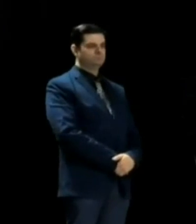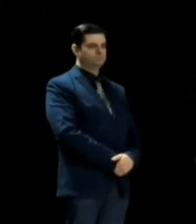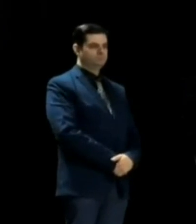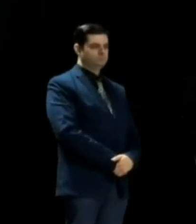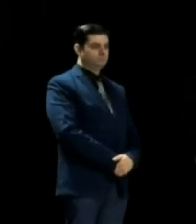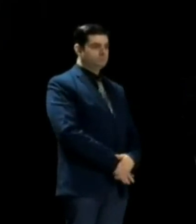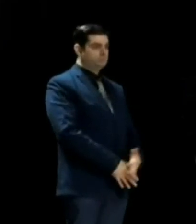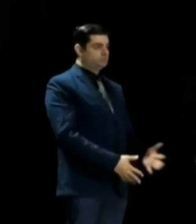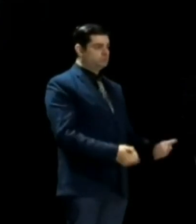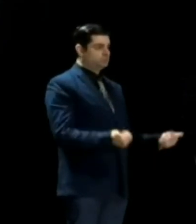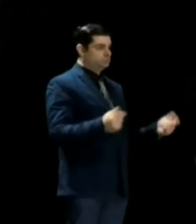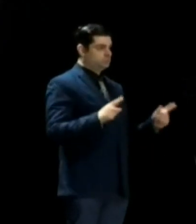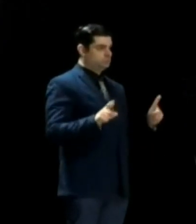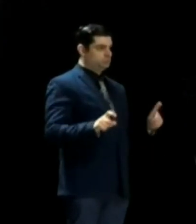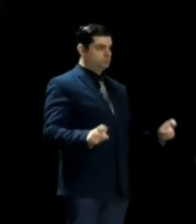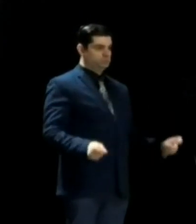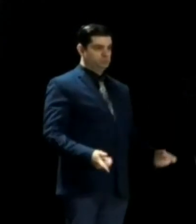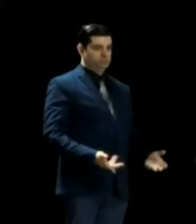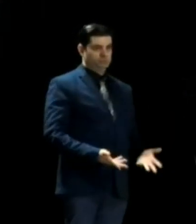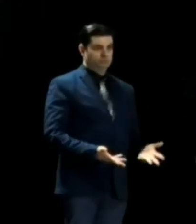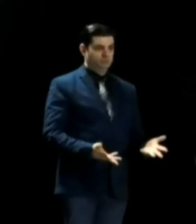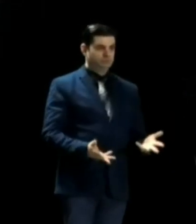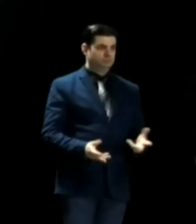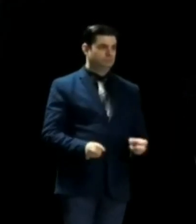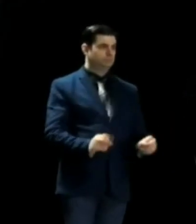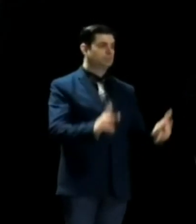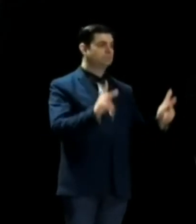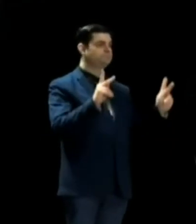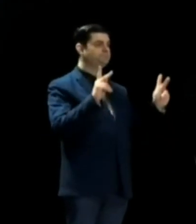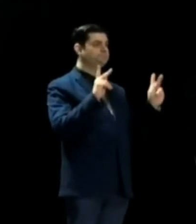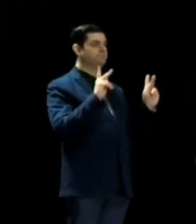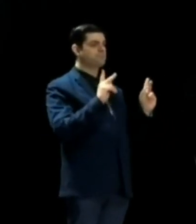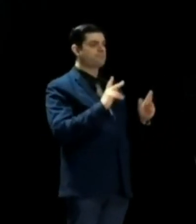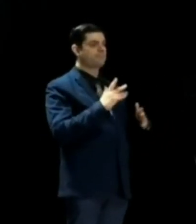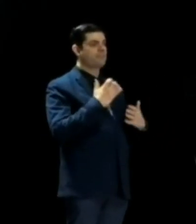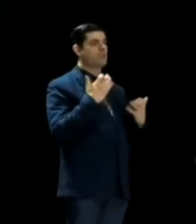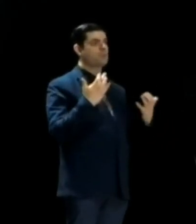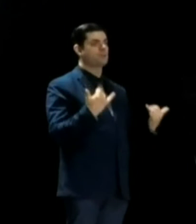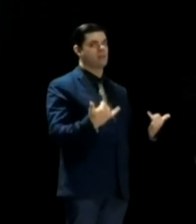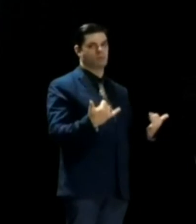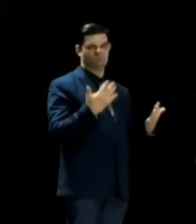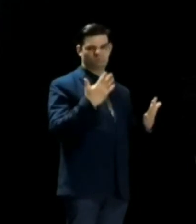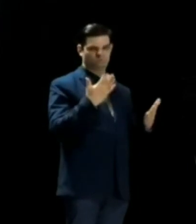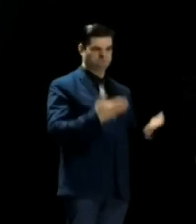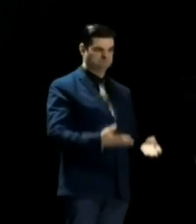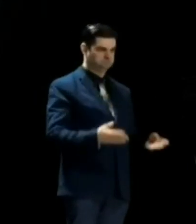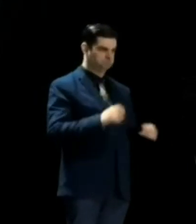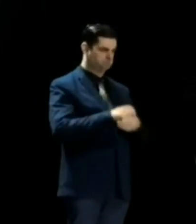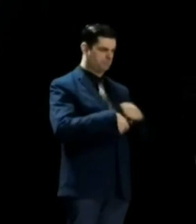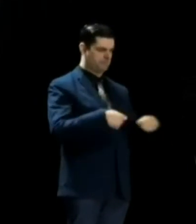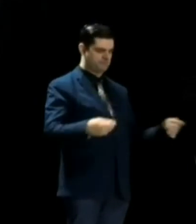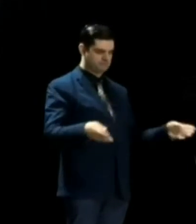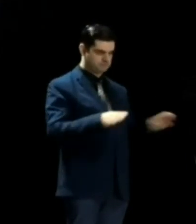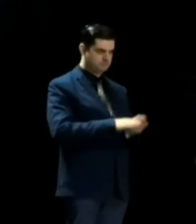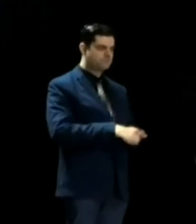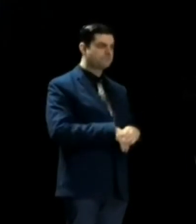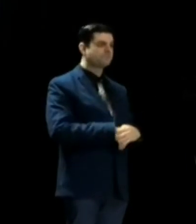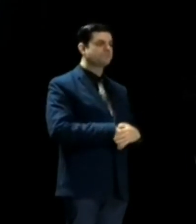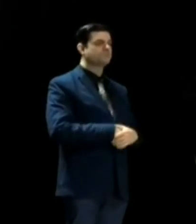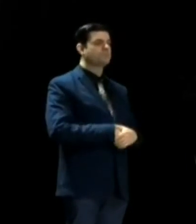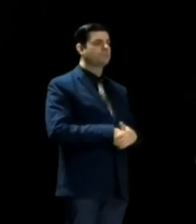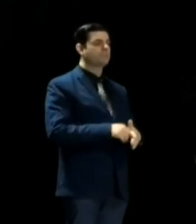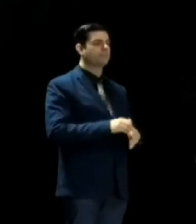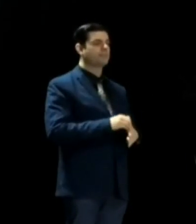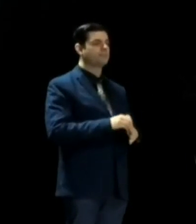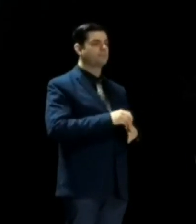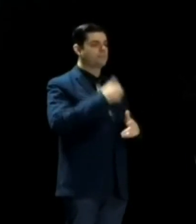Other questions? Okay, I want to thank, today would have been opening day. For those of you who remember last year's opening